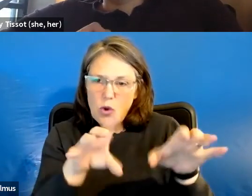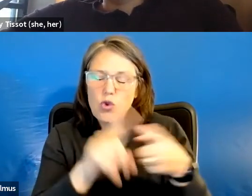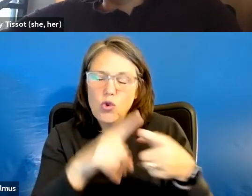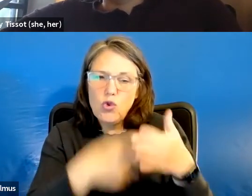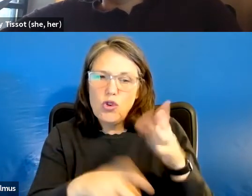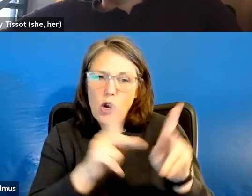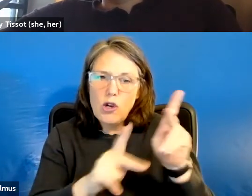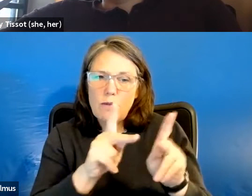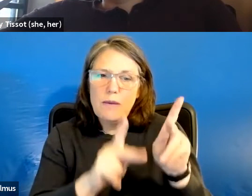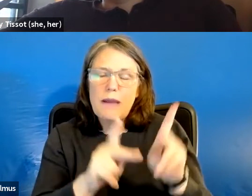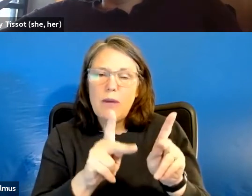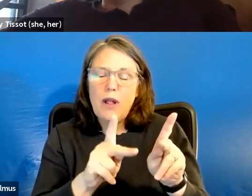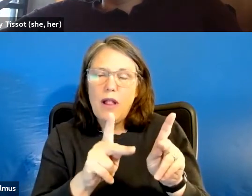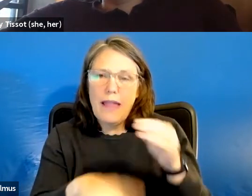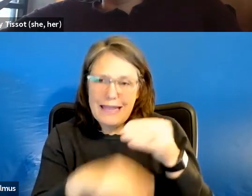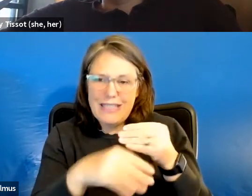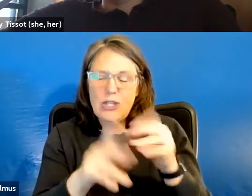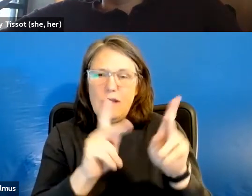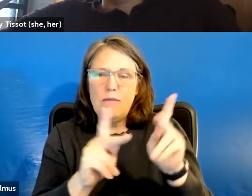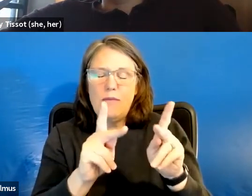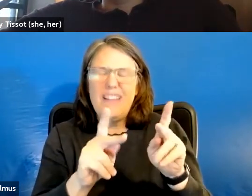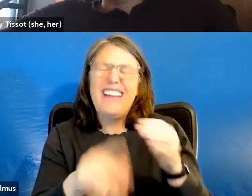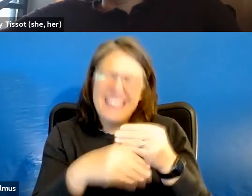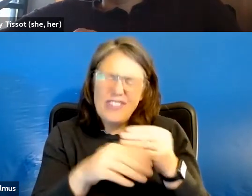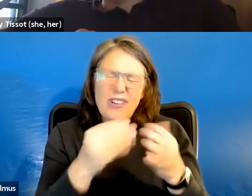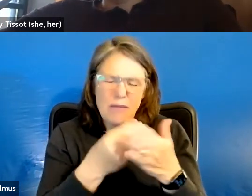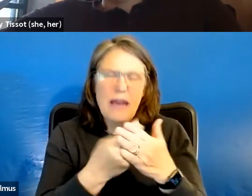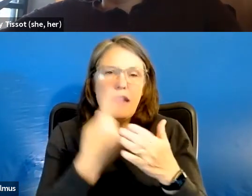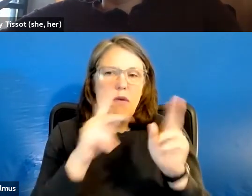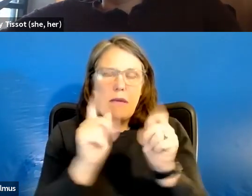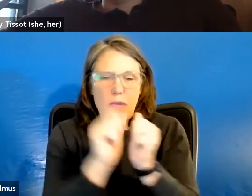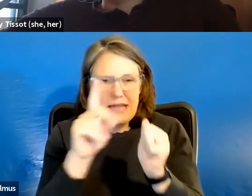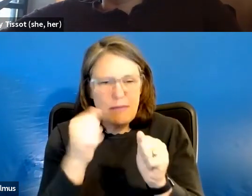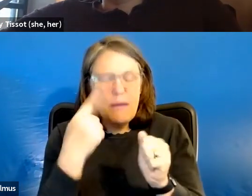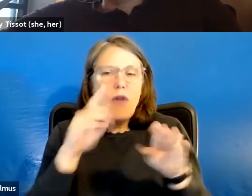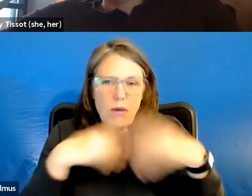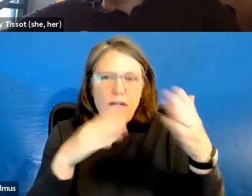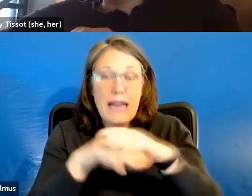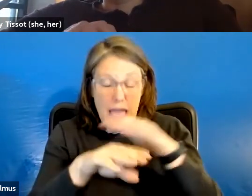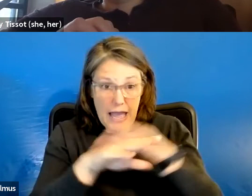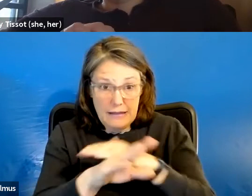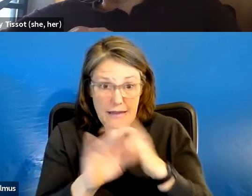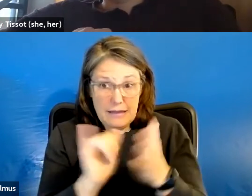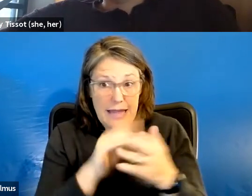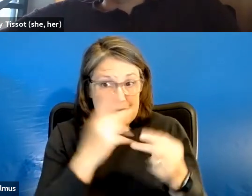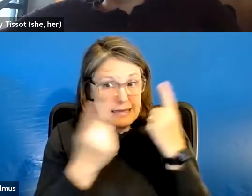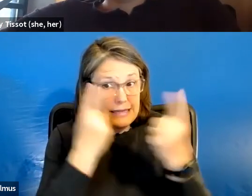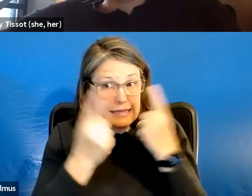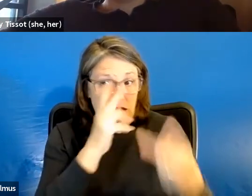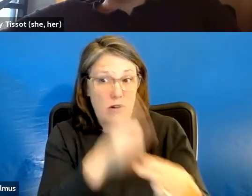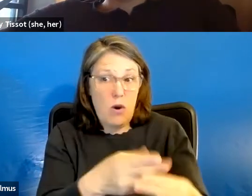with disabilities additional money for providing access. That would be considered a